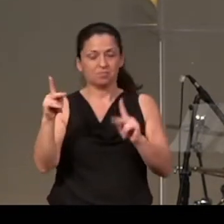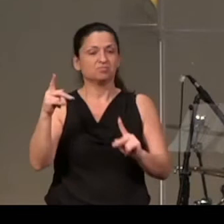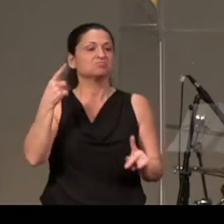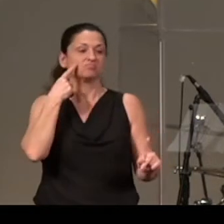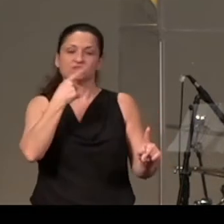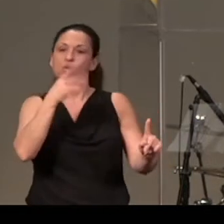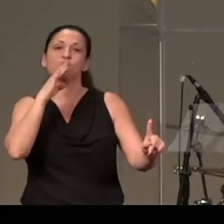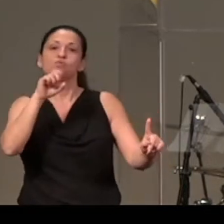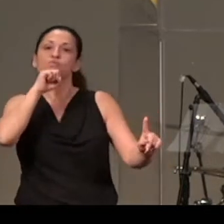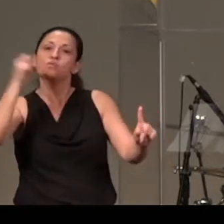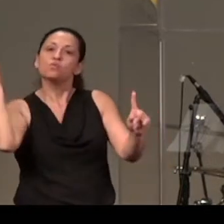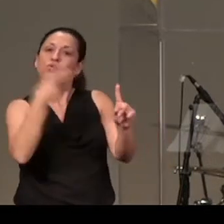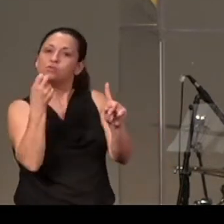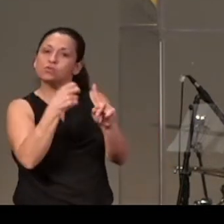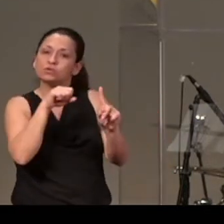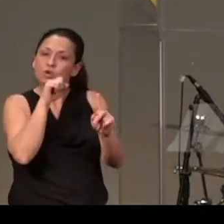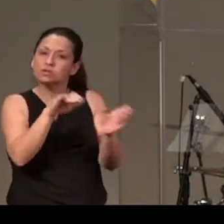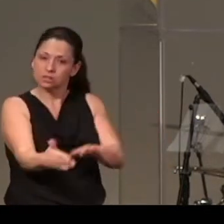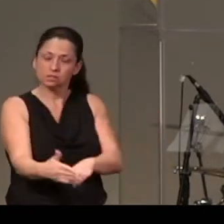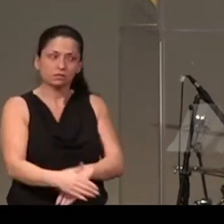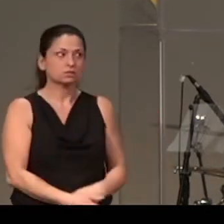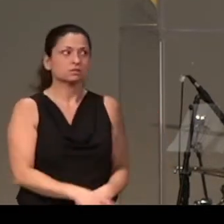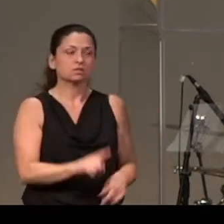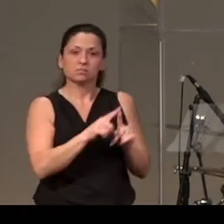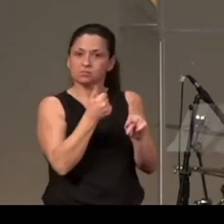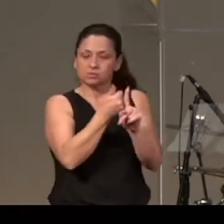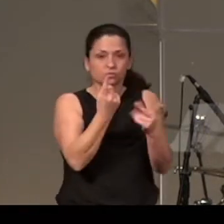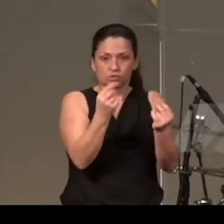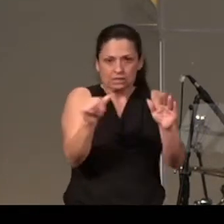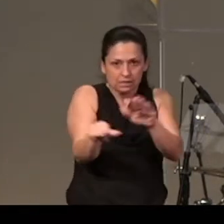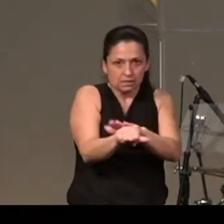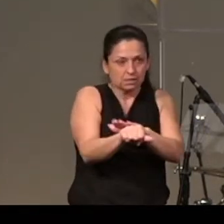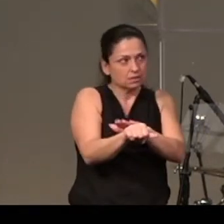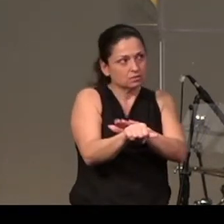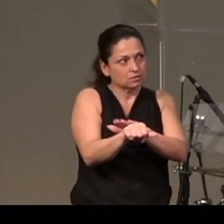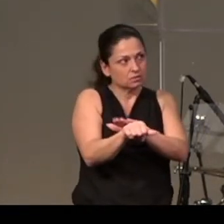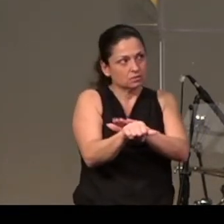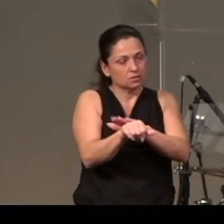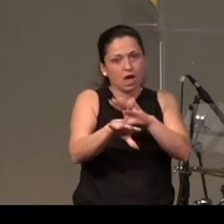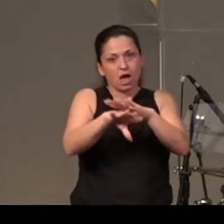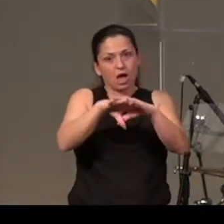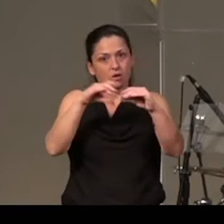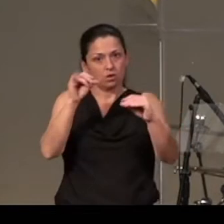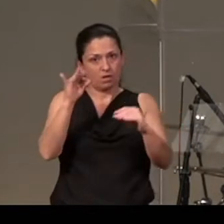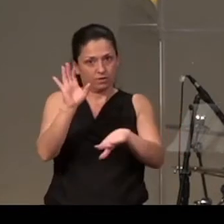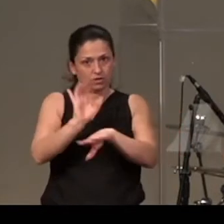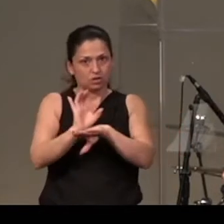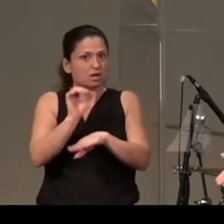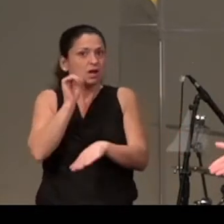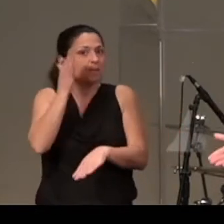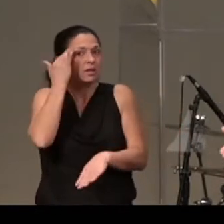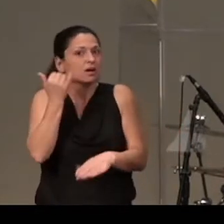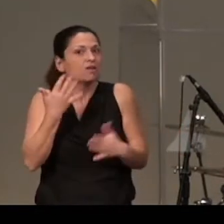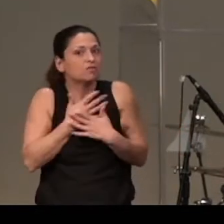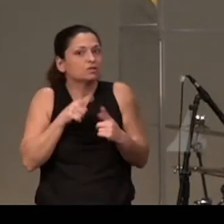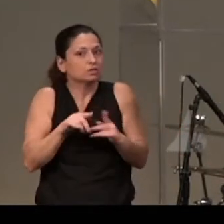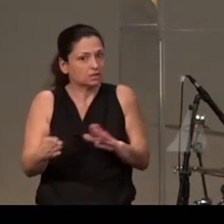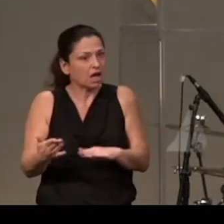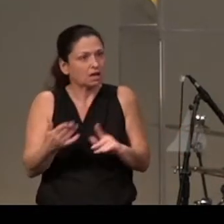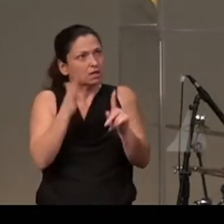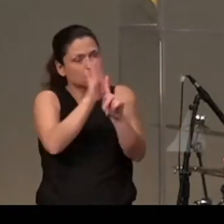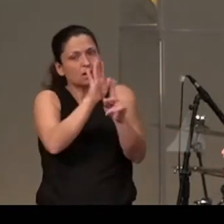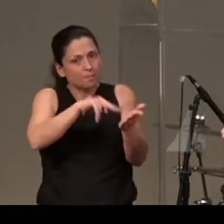him. But he himself hid. He hid himself and went out of the temple. It's not because he was afraid to die. He had come to